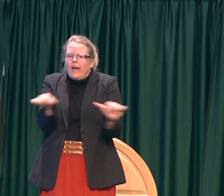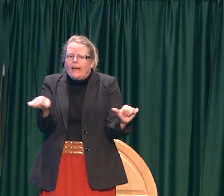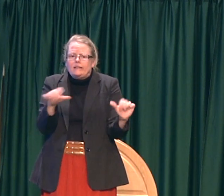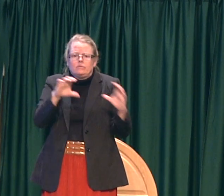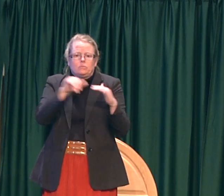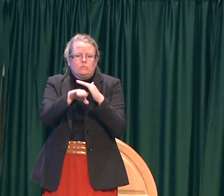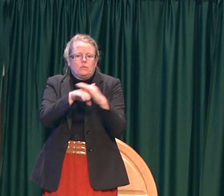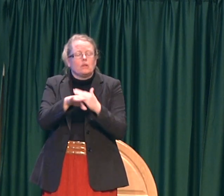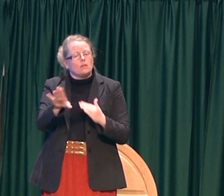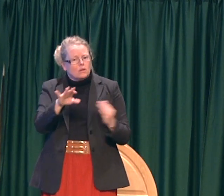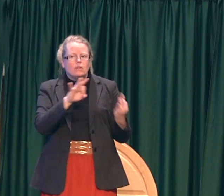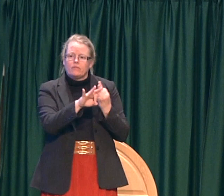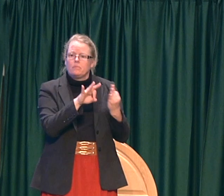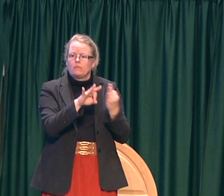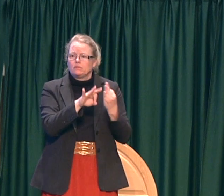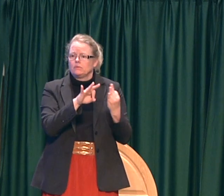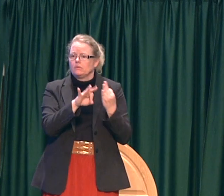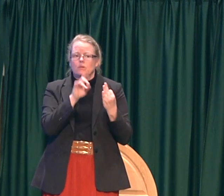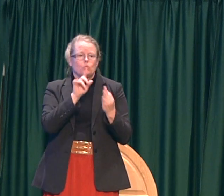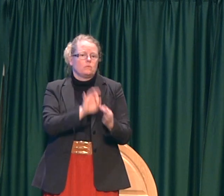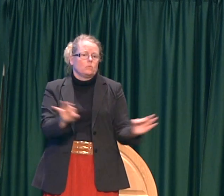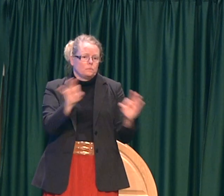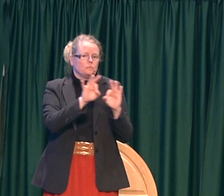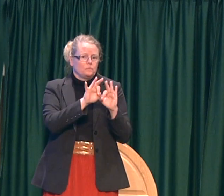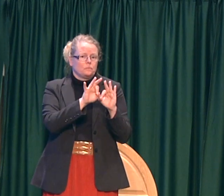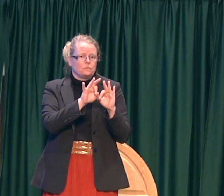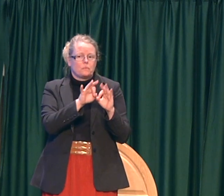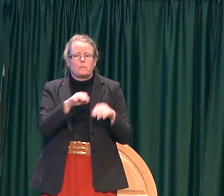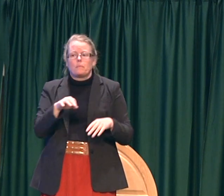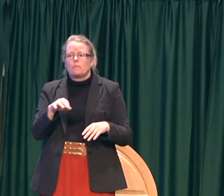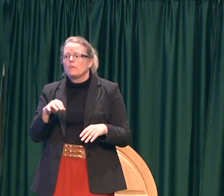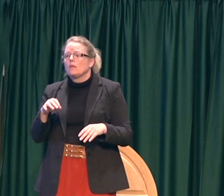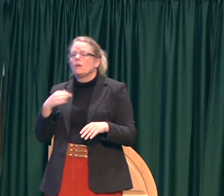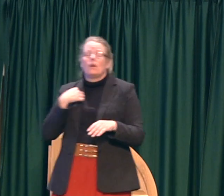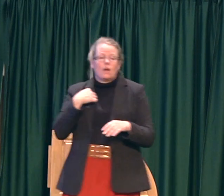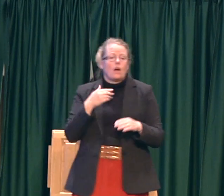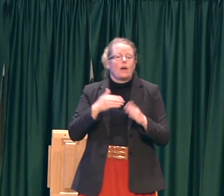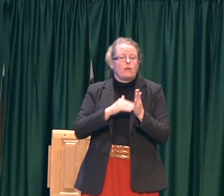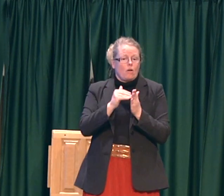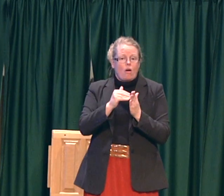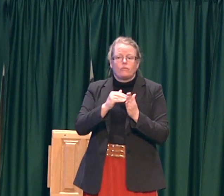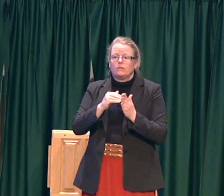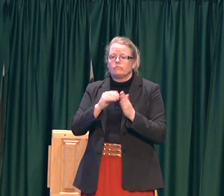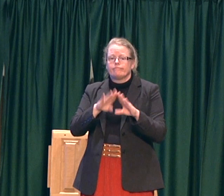captioning services, any communication access that's given to you, share your feedback. That is so critical.